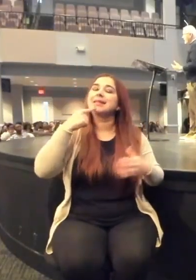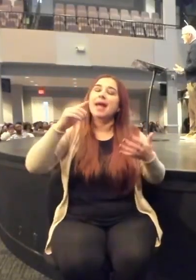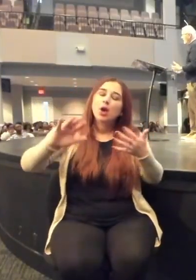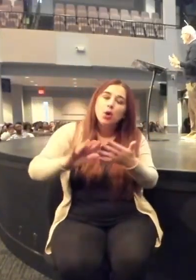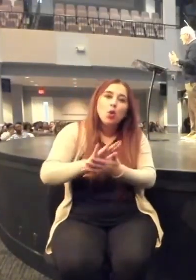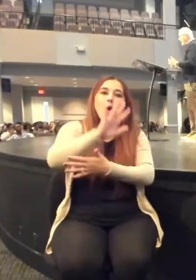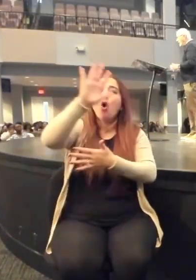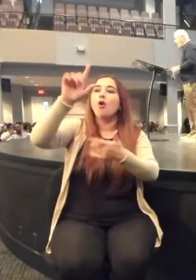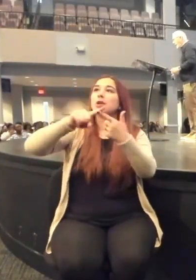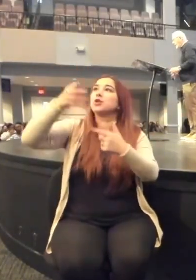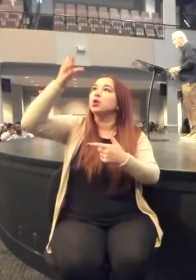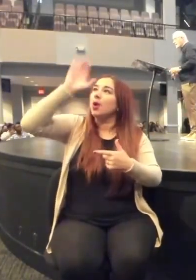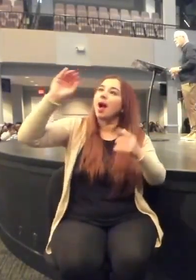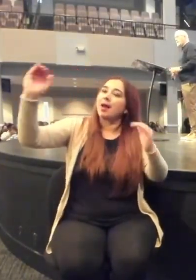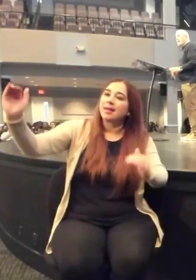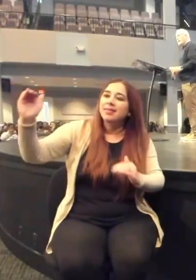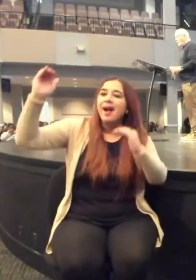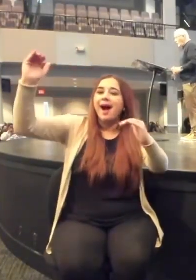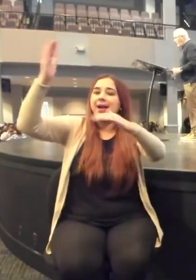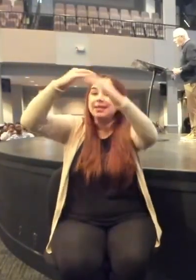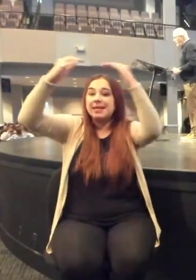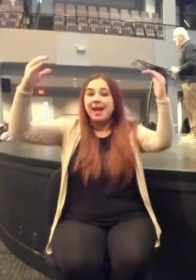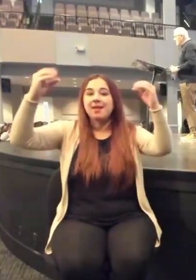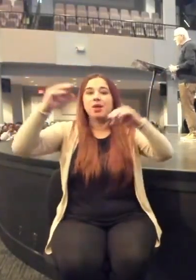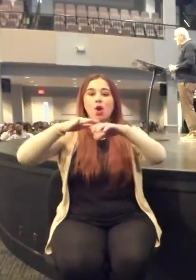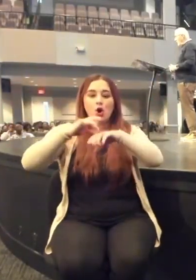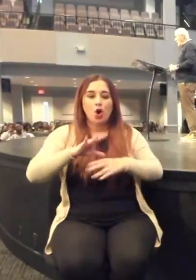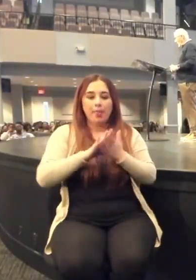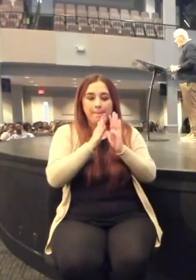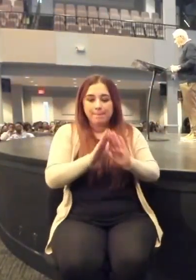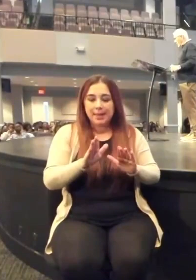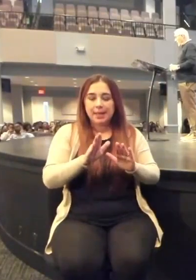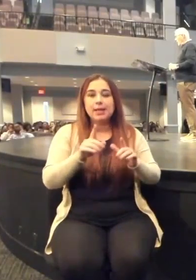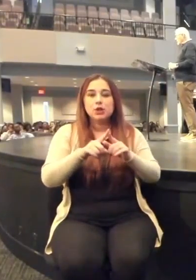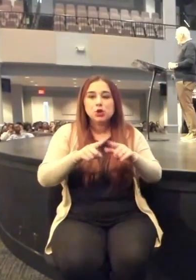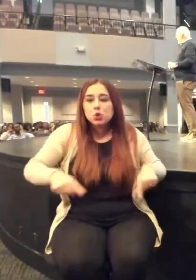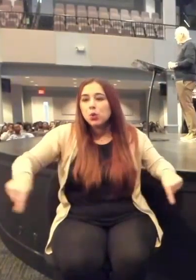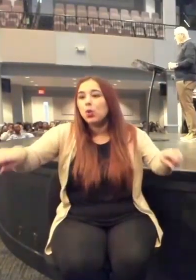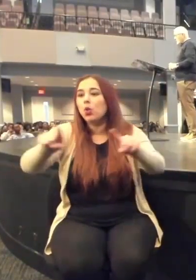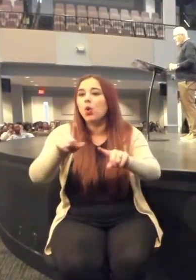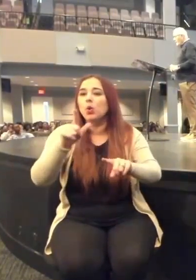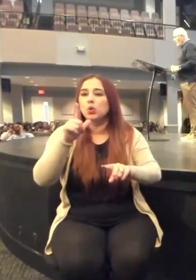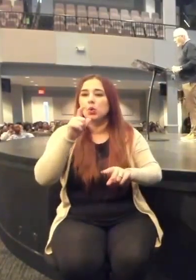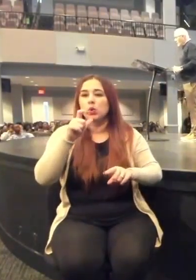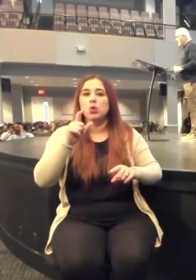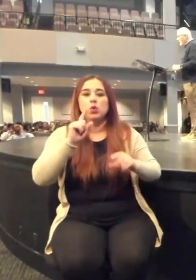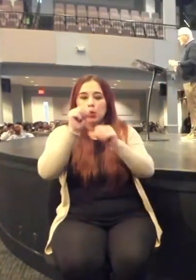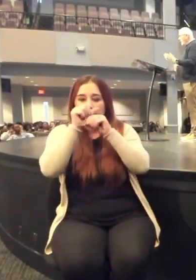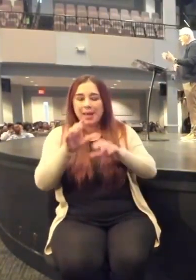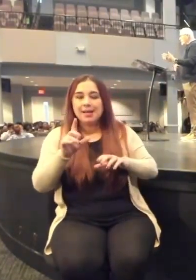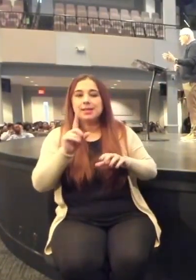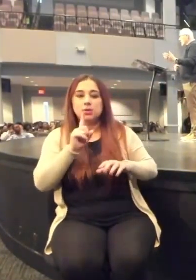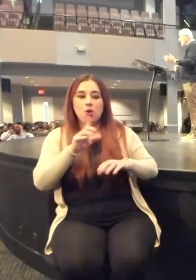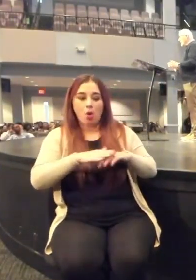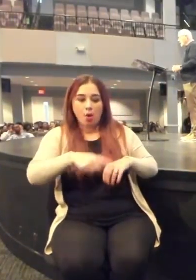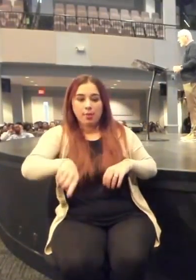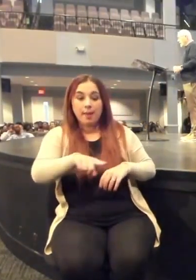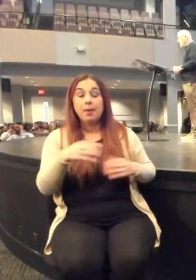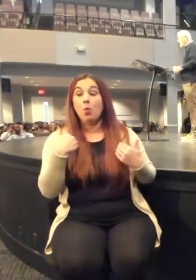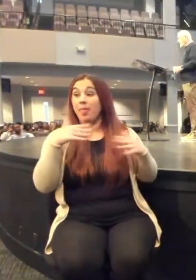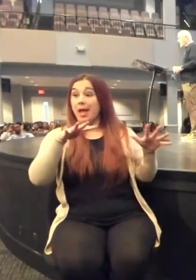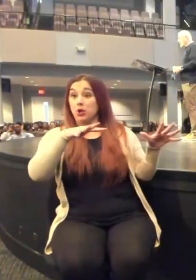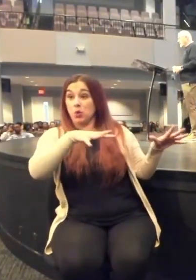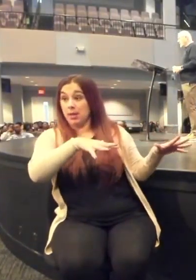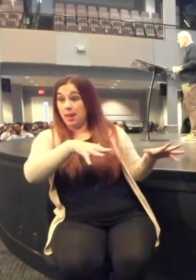'Glory to God in the highest heaven, and on earth peace to those on whom his favor rests.' When the angels had left them